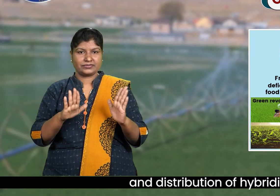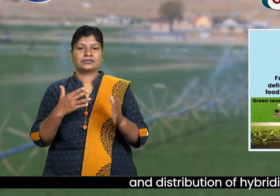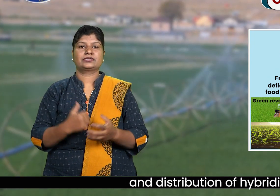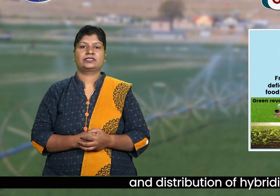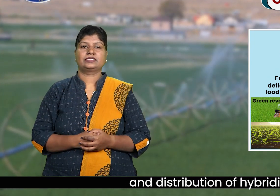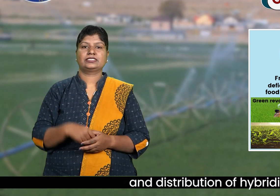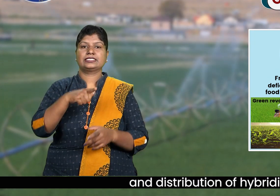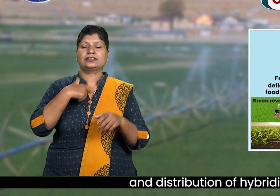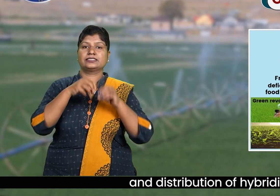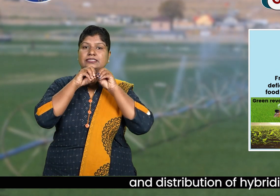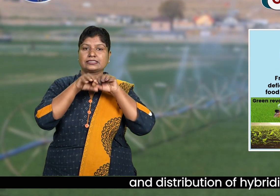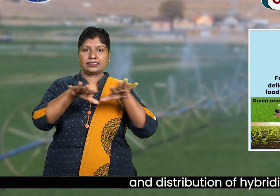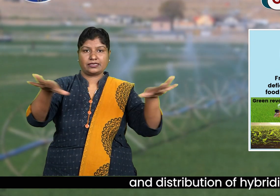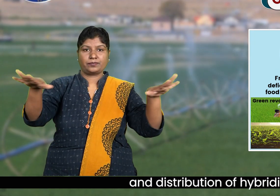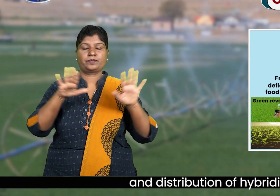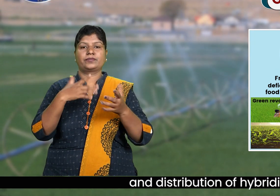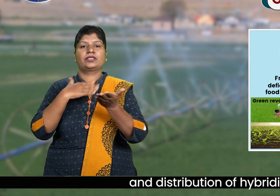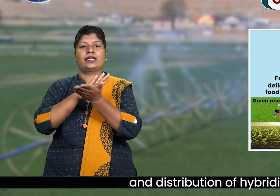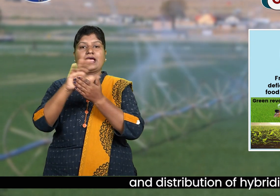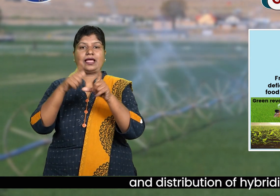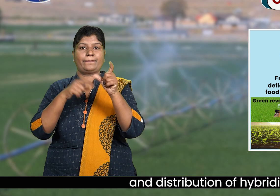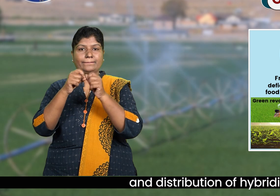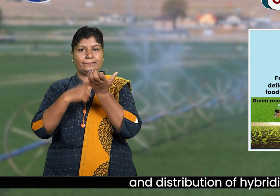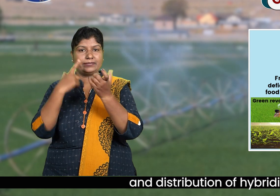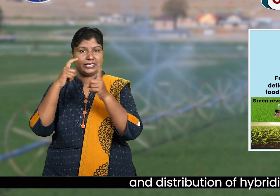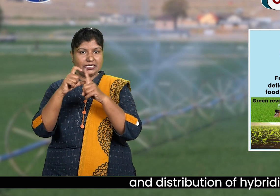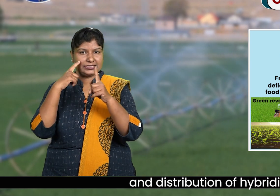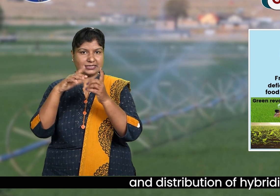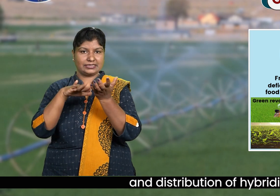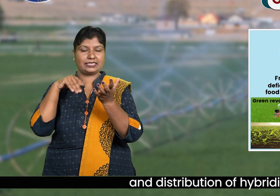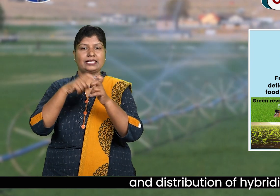and distribution of hybridized seeds,